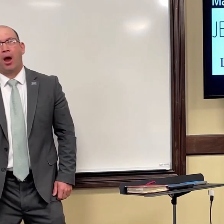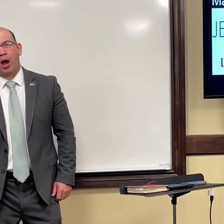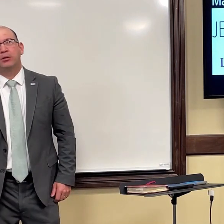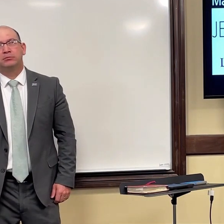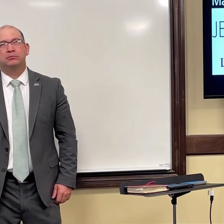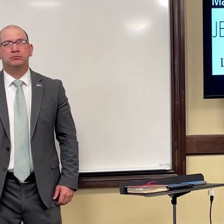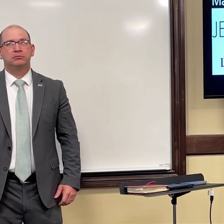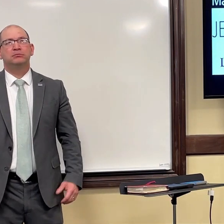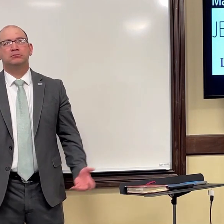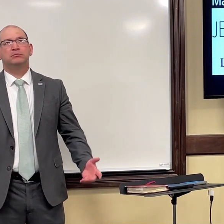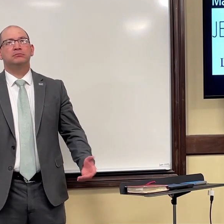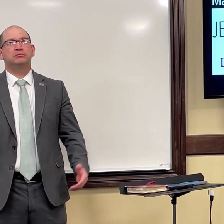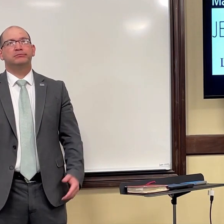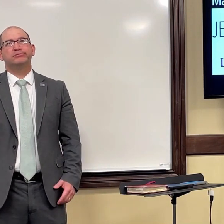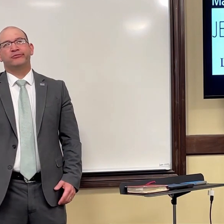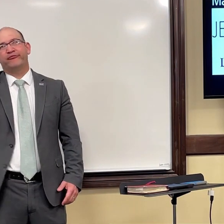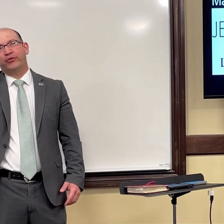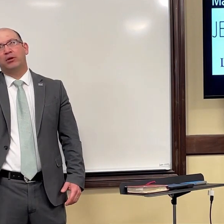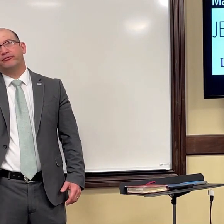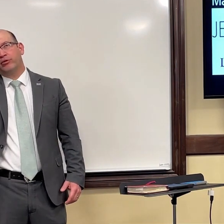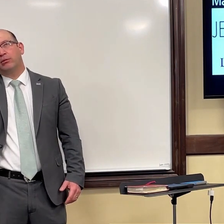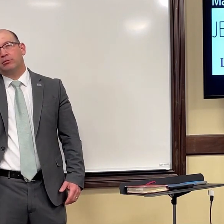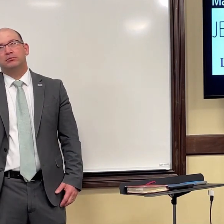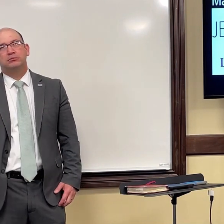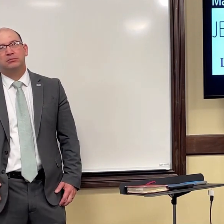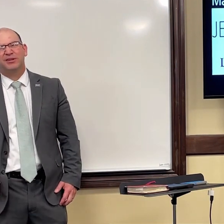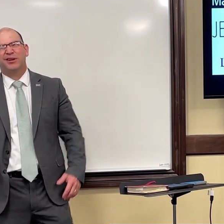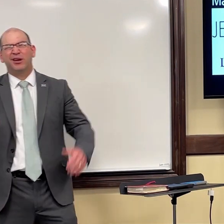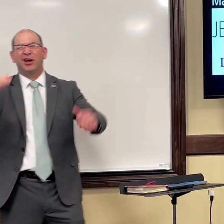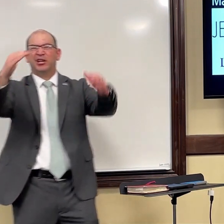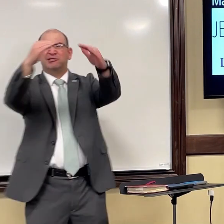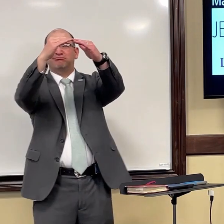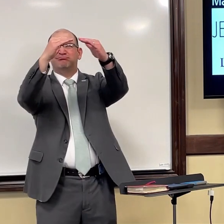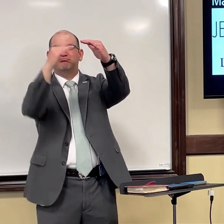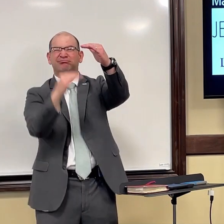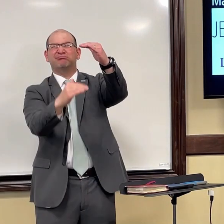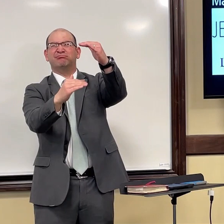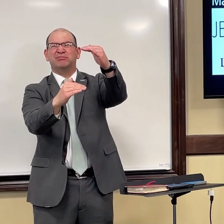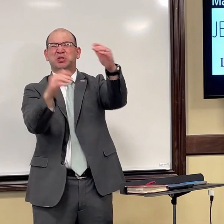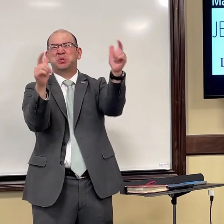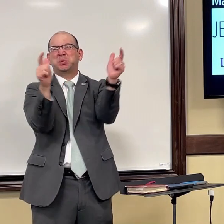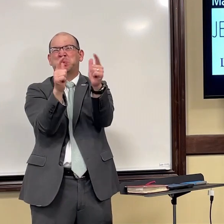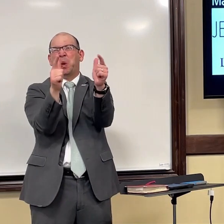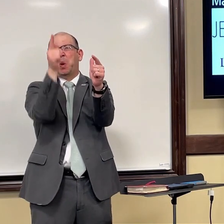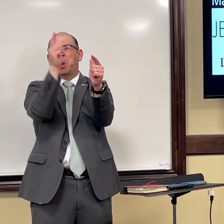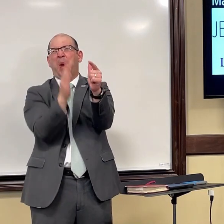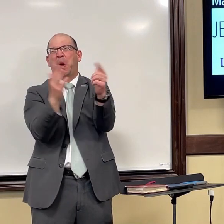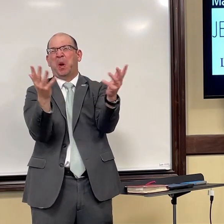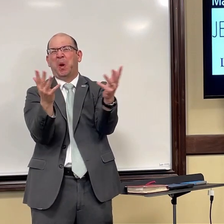It's not like a big God and then, you know, he's the most powerful, and then Jesus is a little bit below